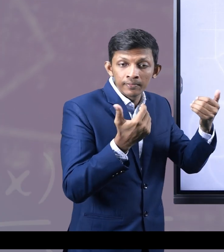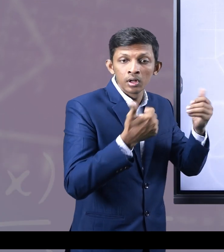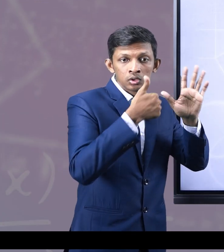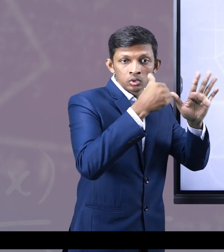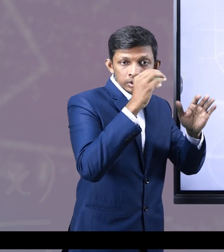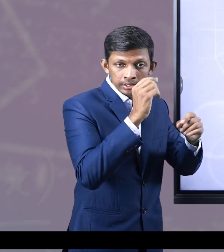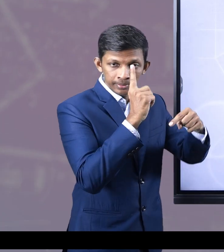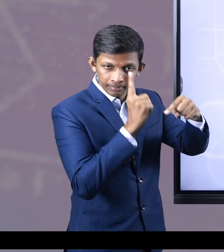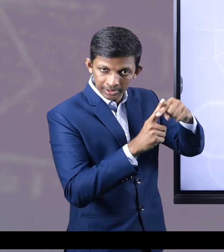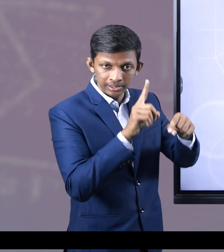degrees.